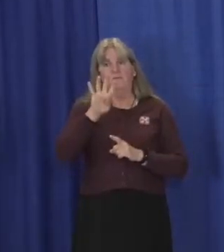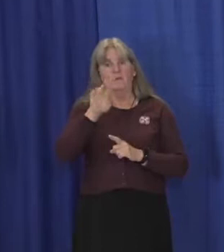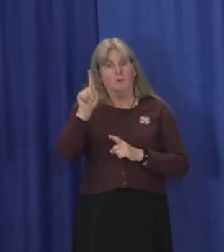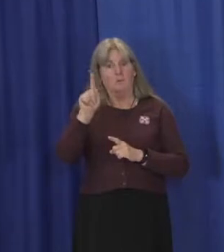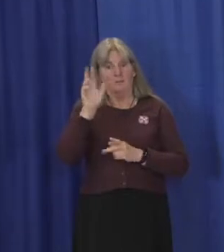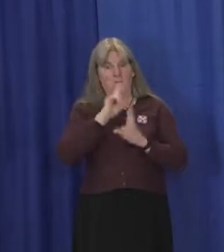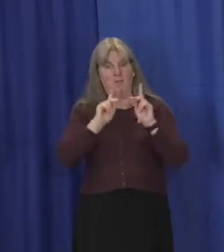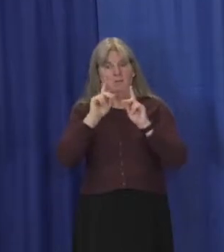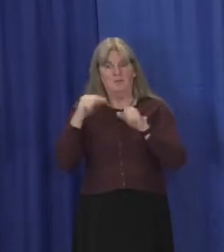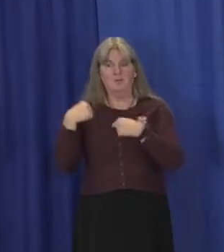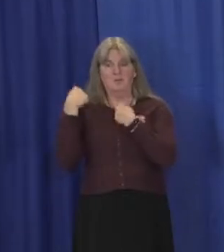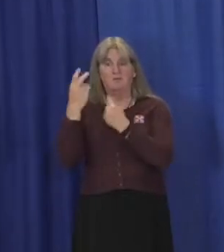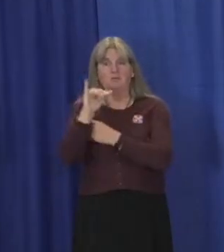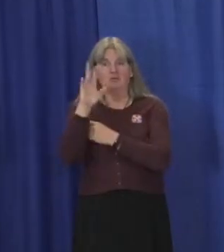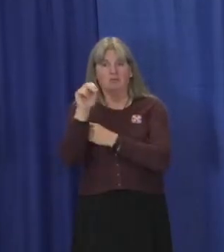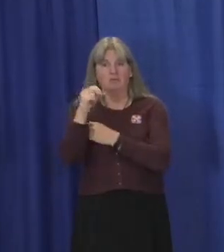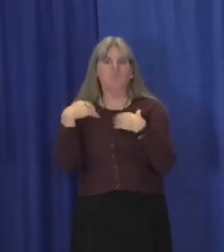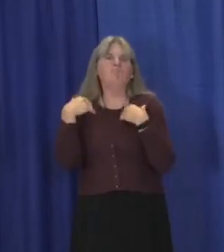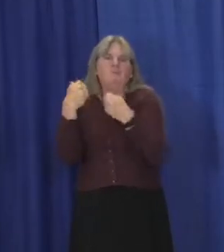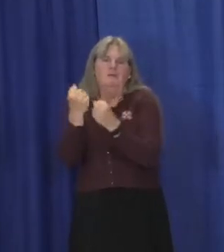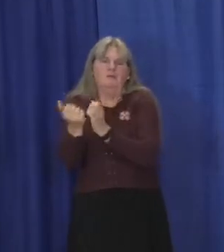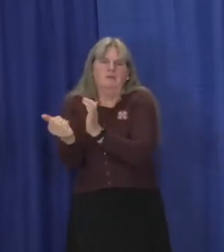recovered since this wave began.